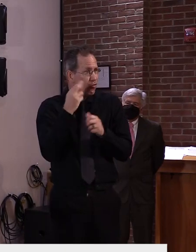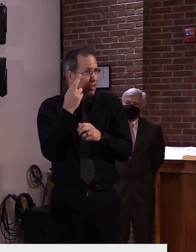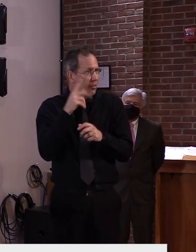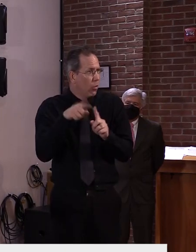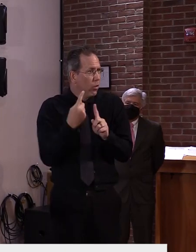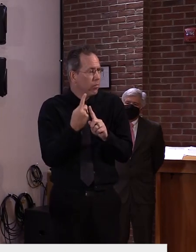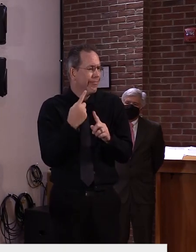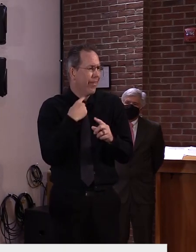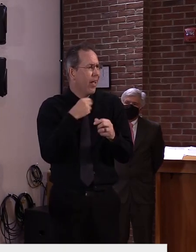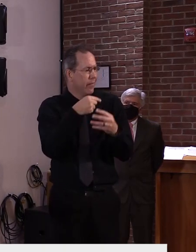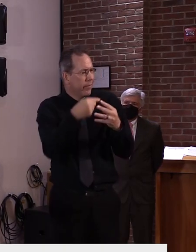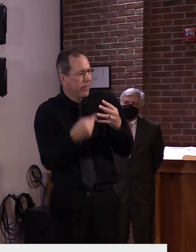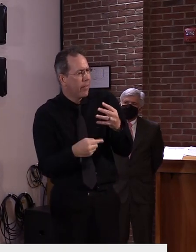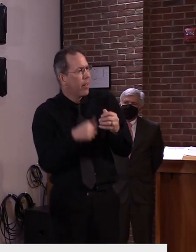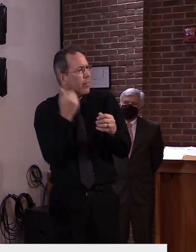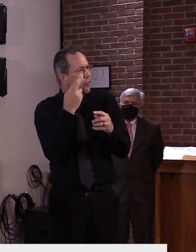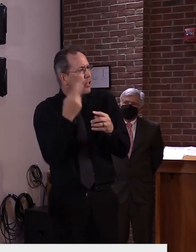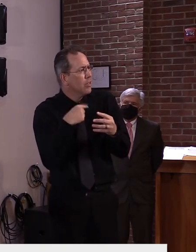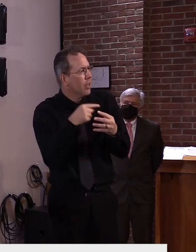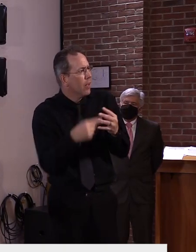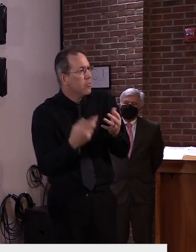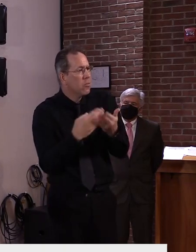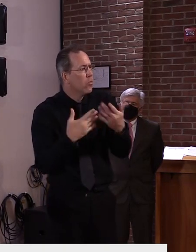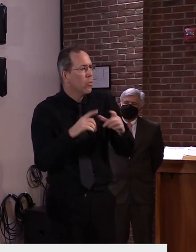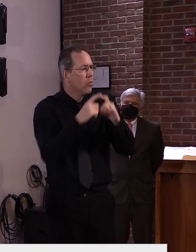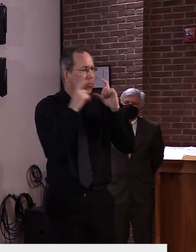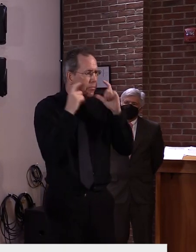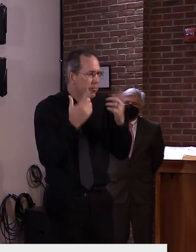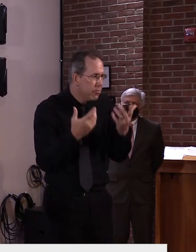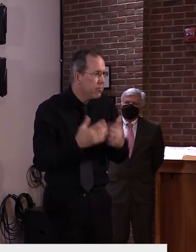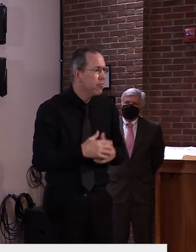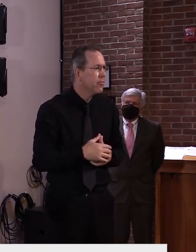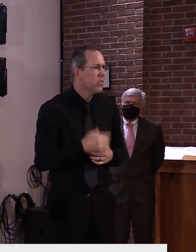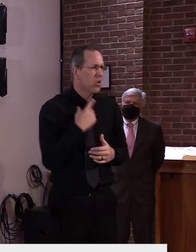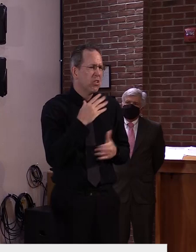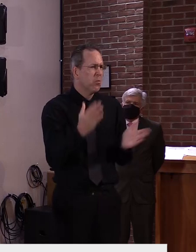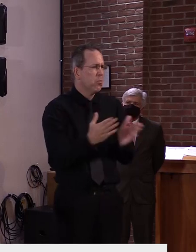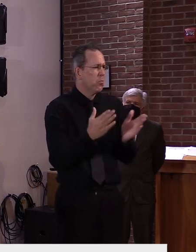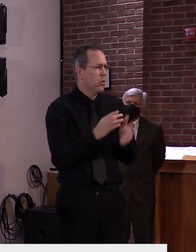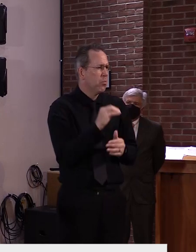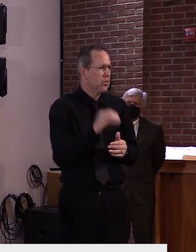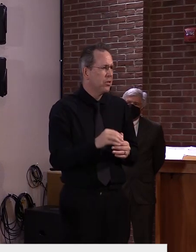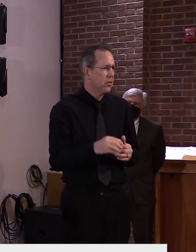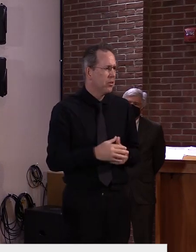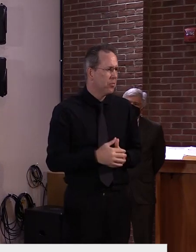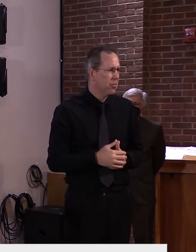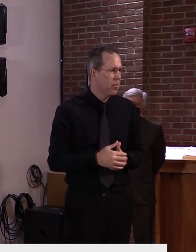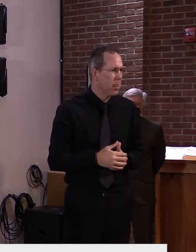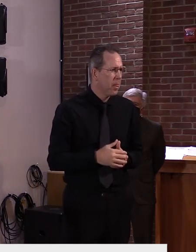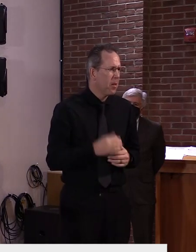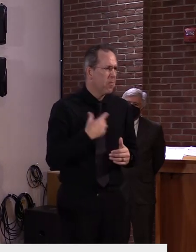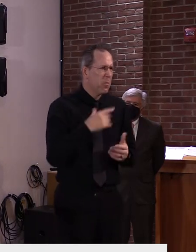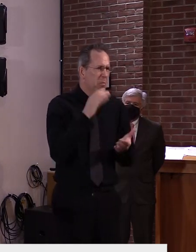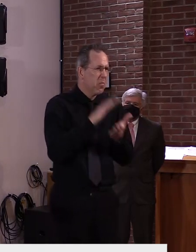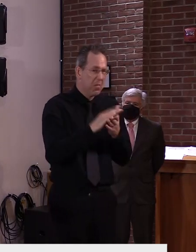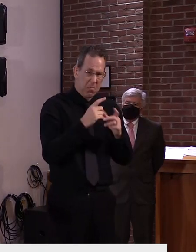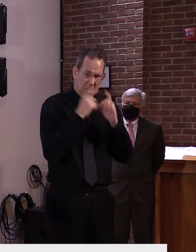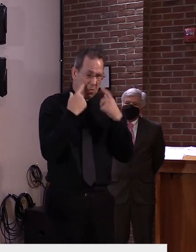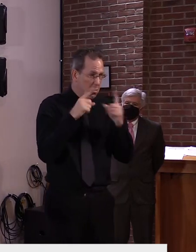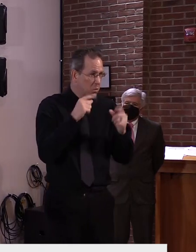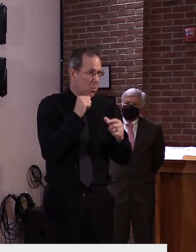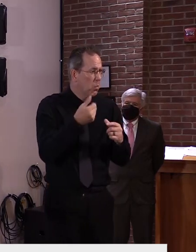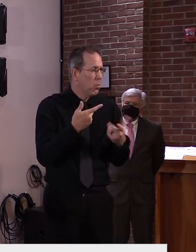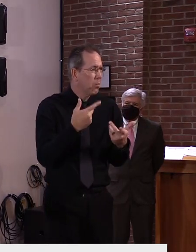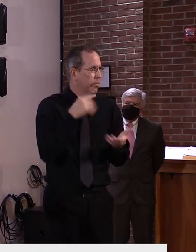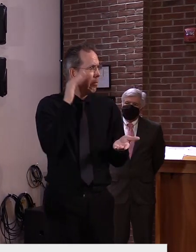reason. There's a small group that just don't believe in them or want to have the right to decide for themselves what